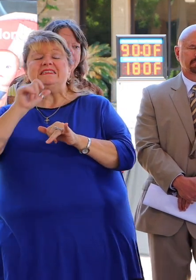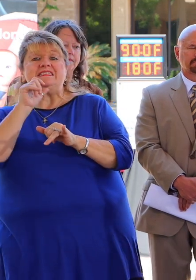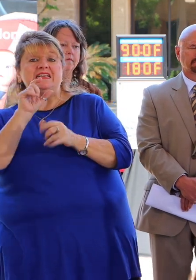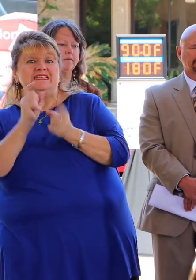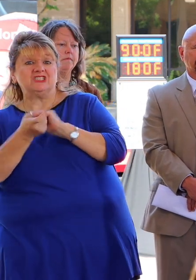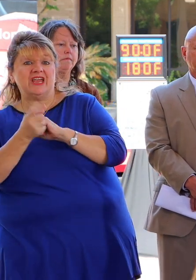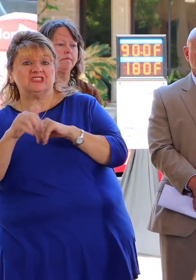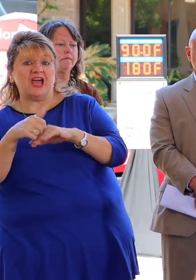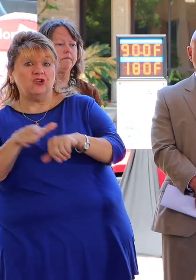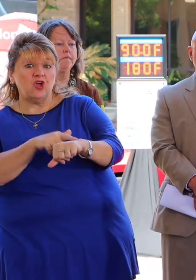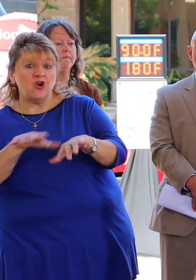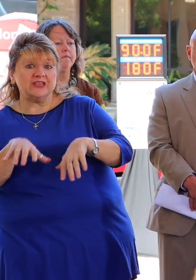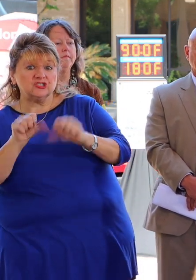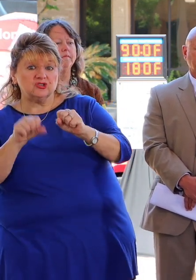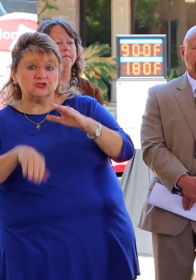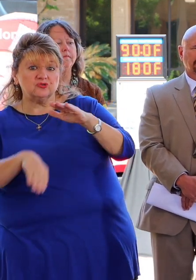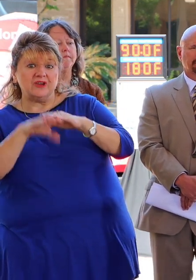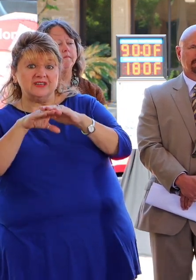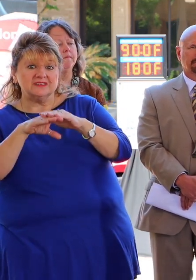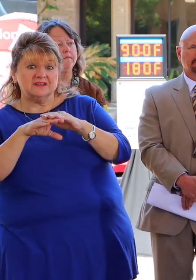reached.